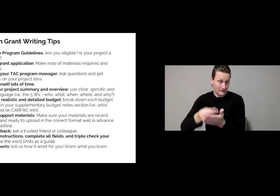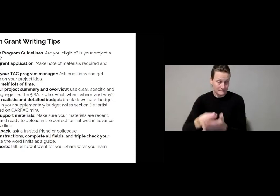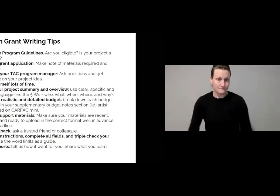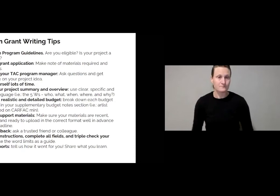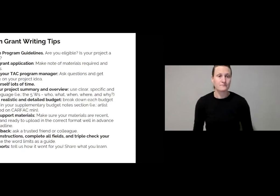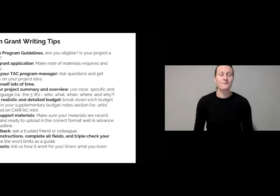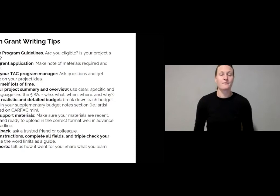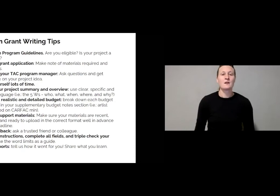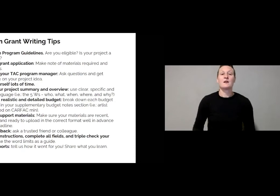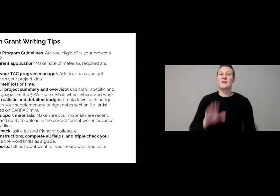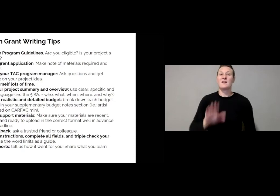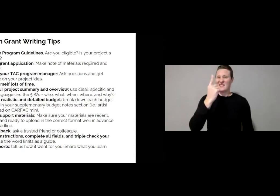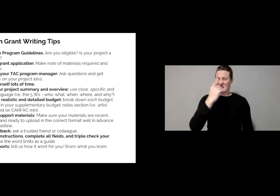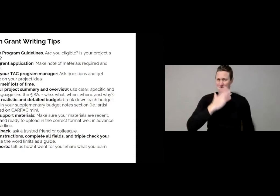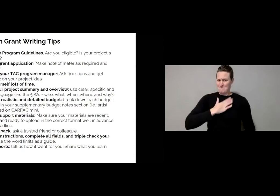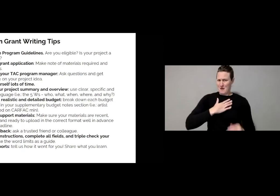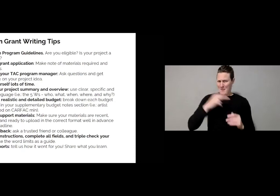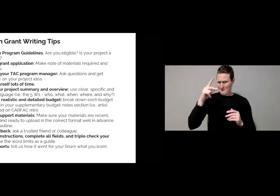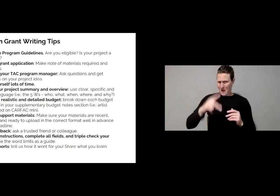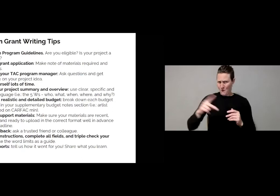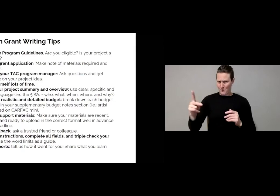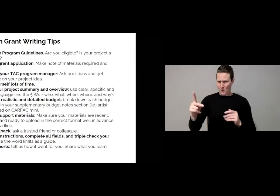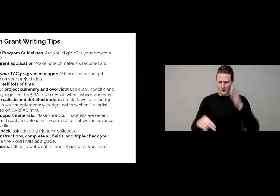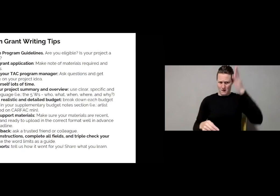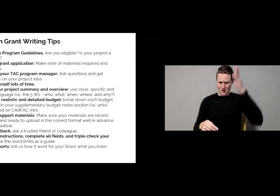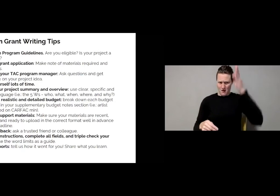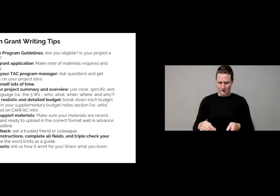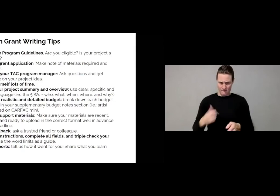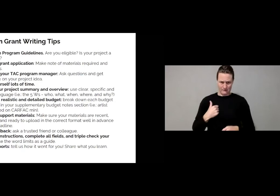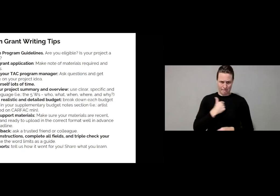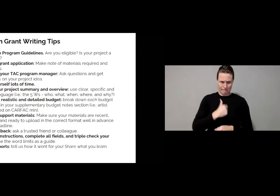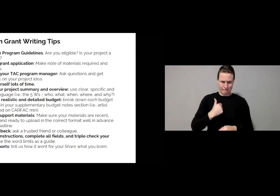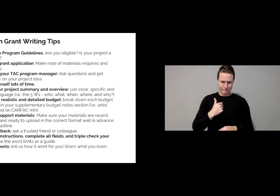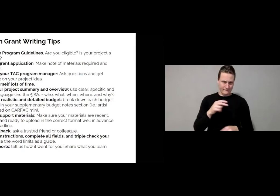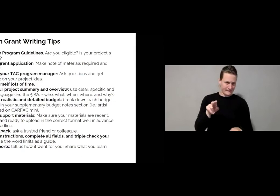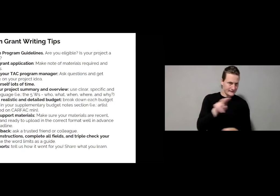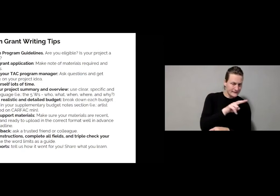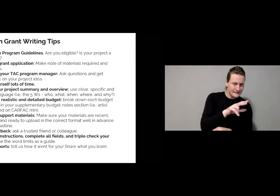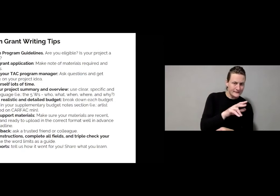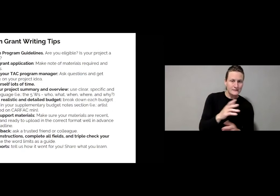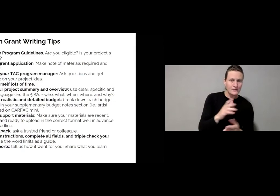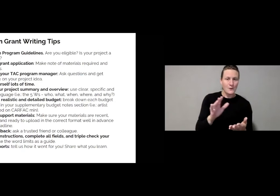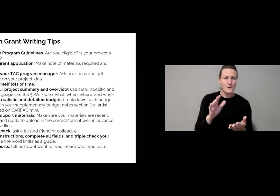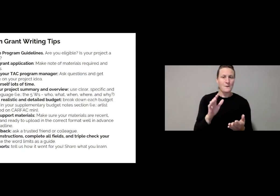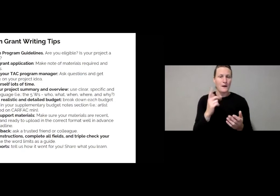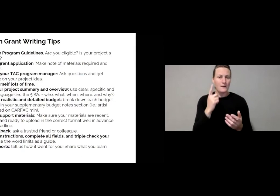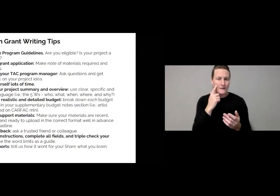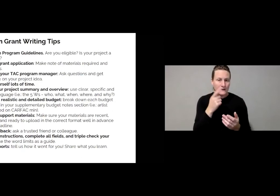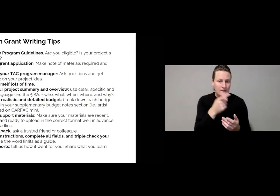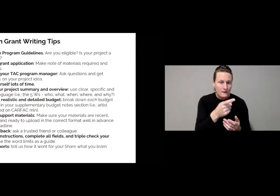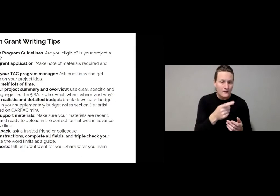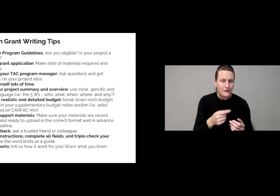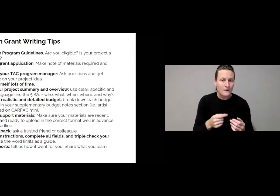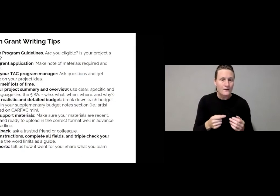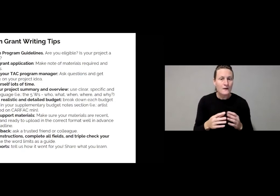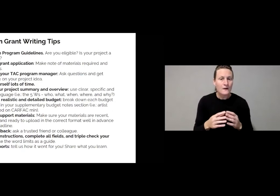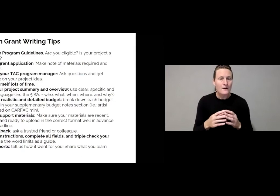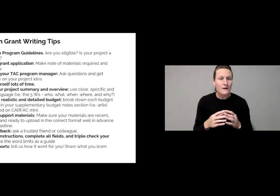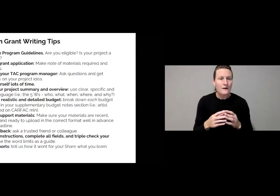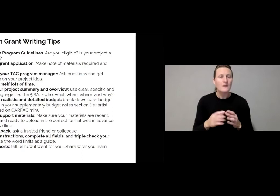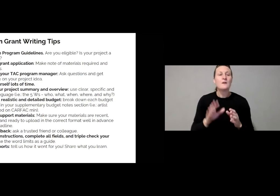I'm looking at it, it's cut off, but it's just top 10 grant writing tips. Sometimes I find this useful to just kind of